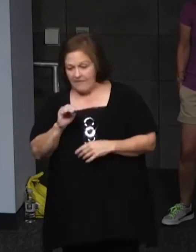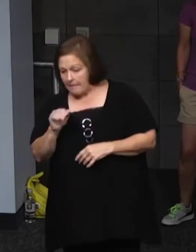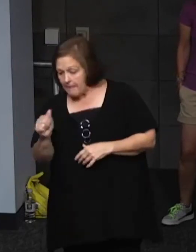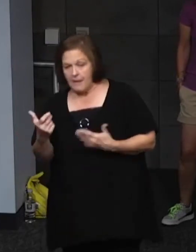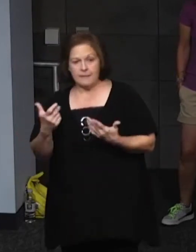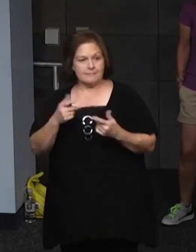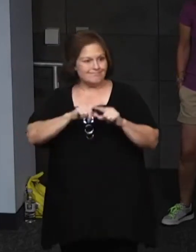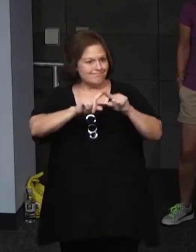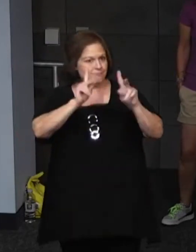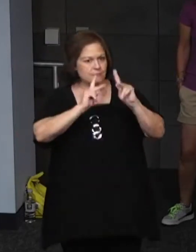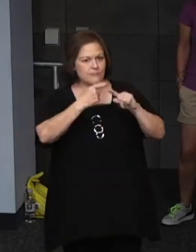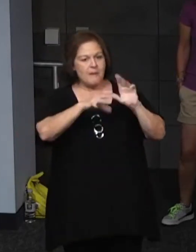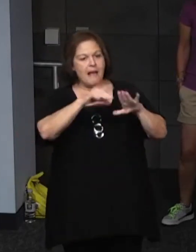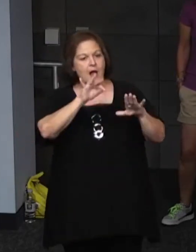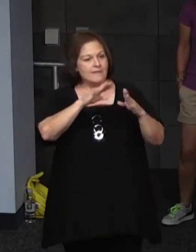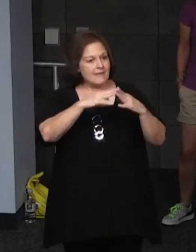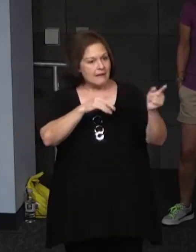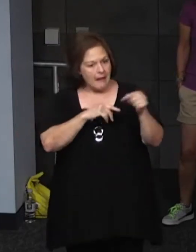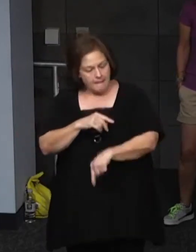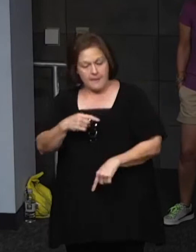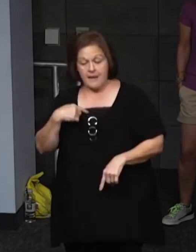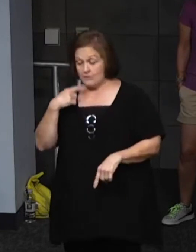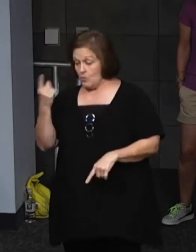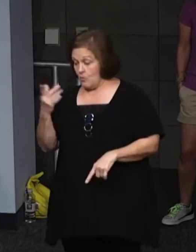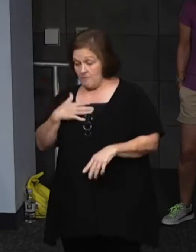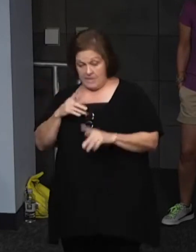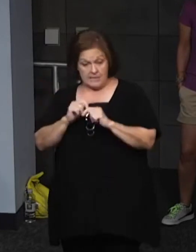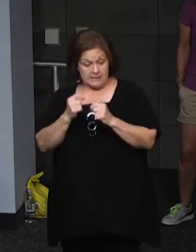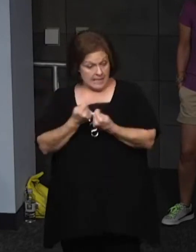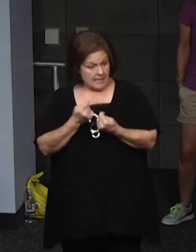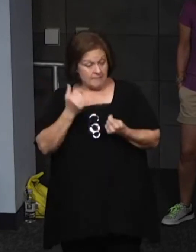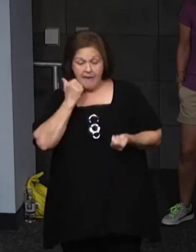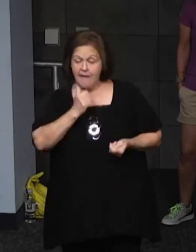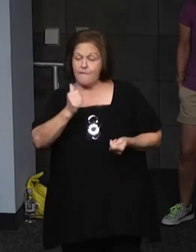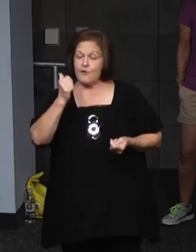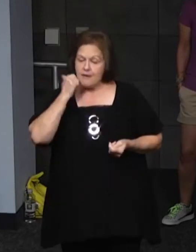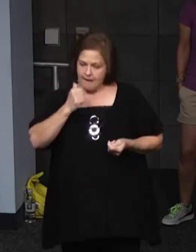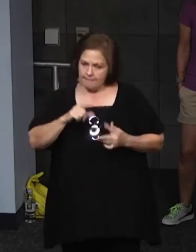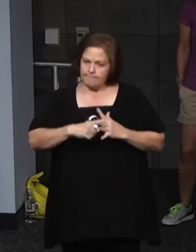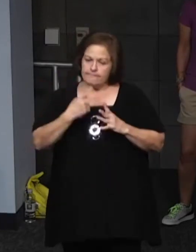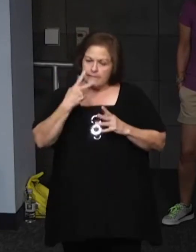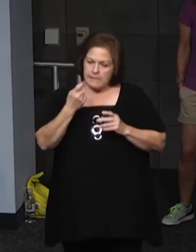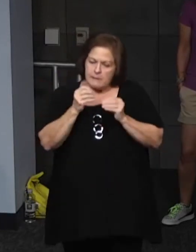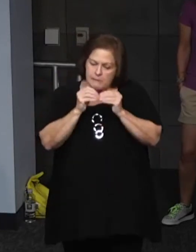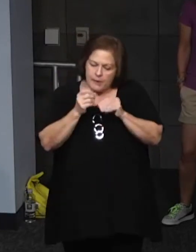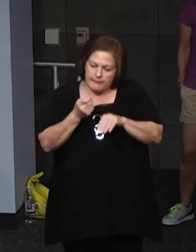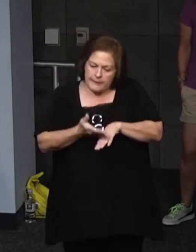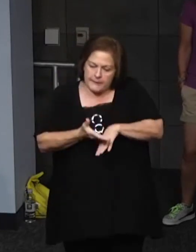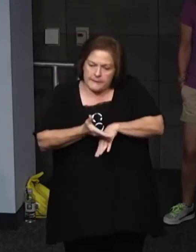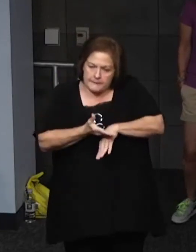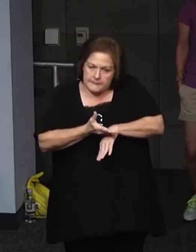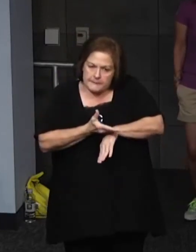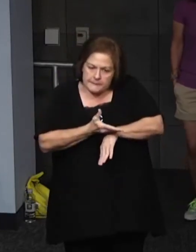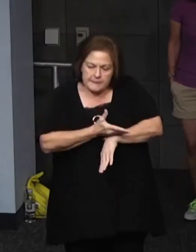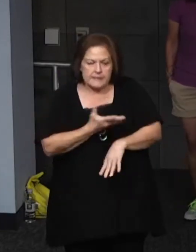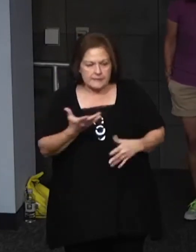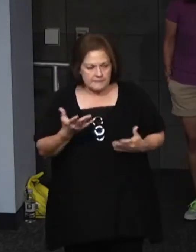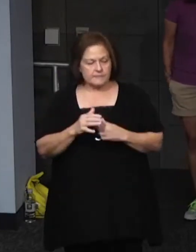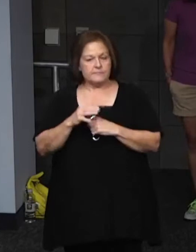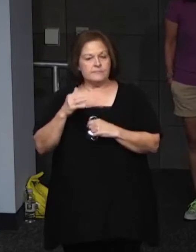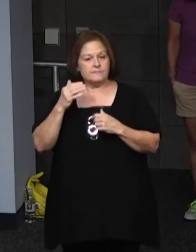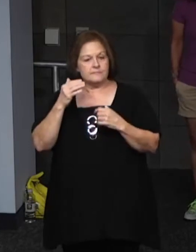from out of town. And again, as I told my team and as the councilwoman said, every day looks a little bit brighter for us. So this is how it's going to go.